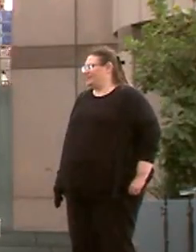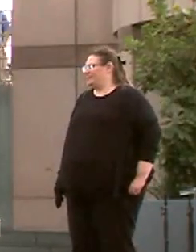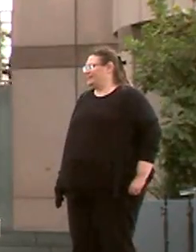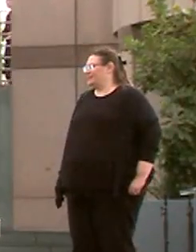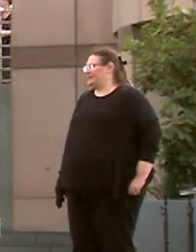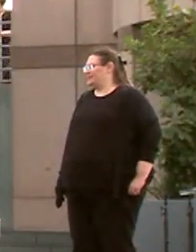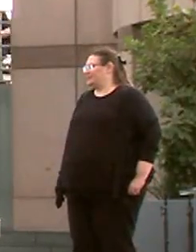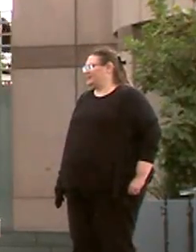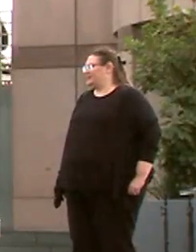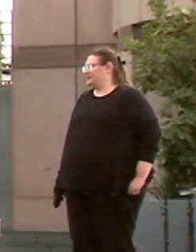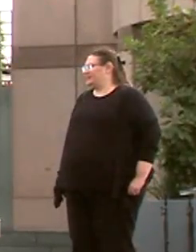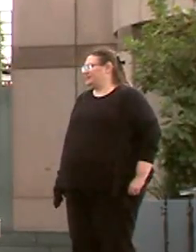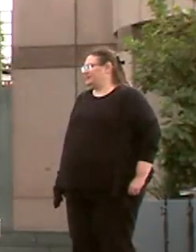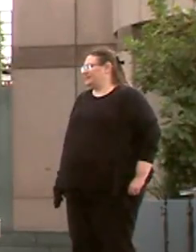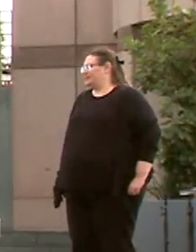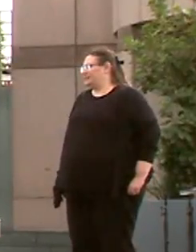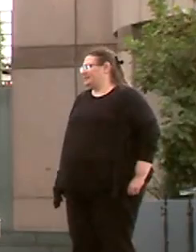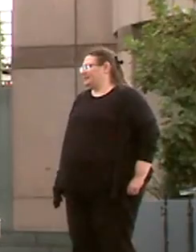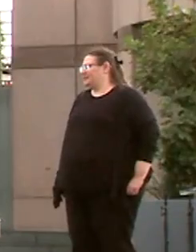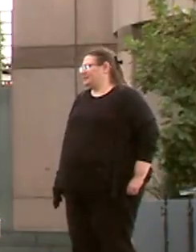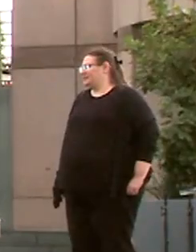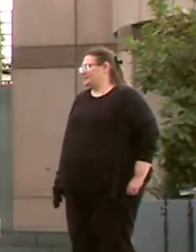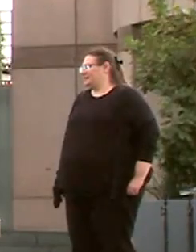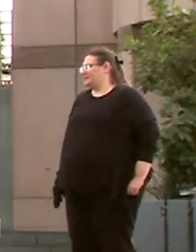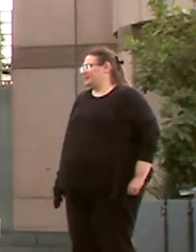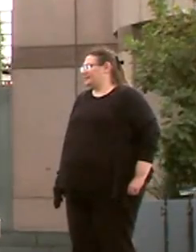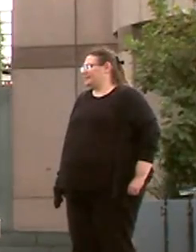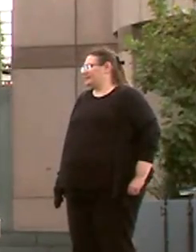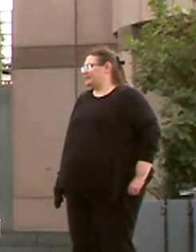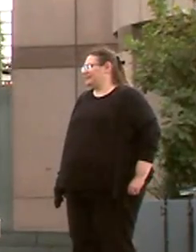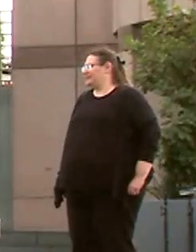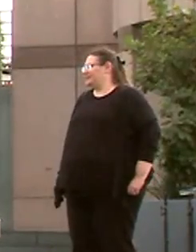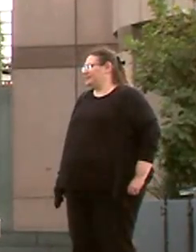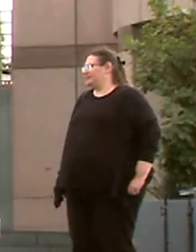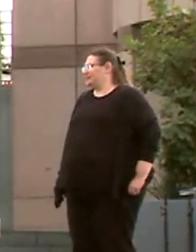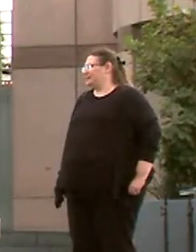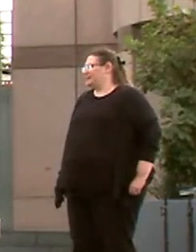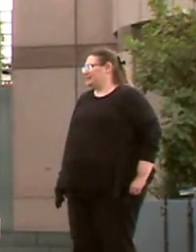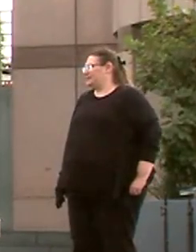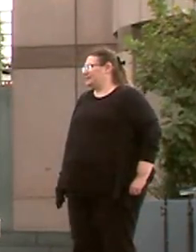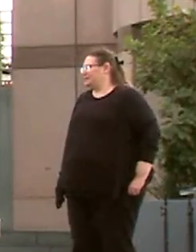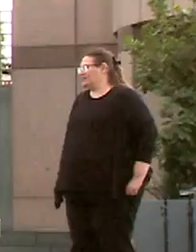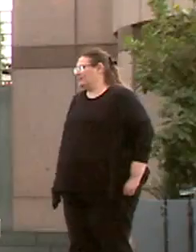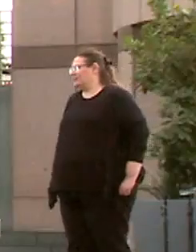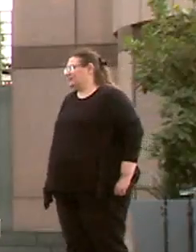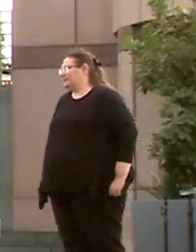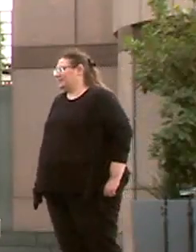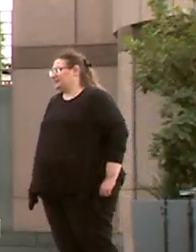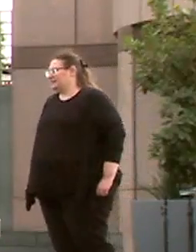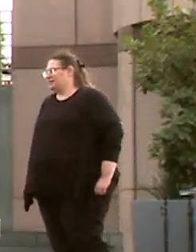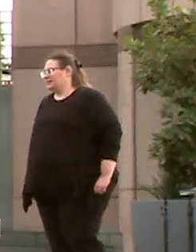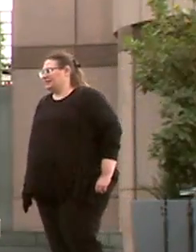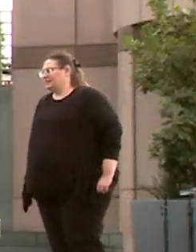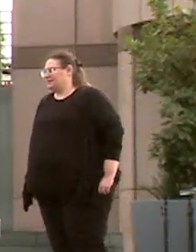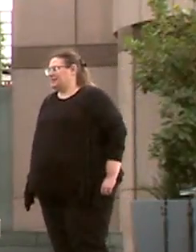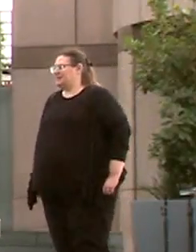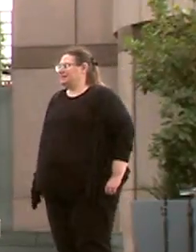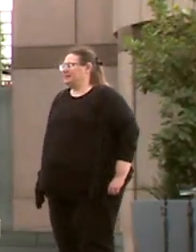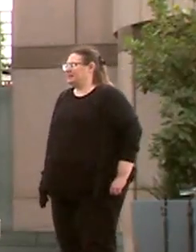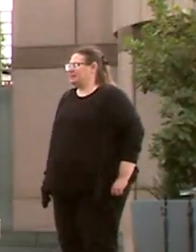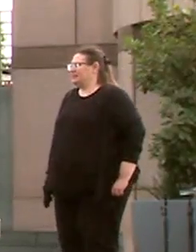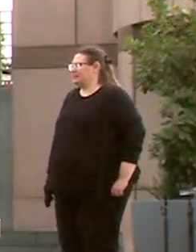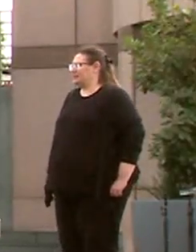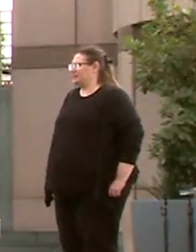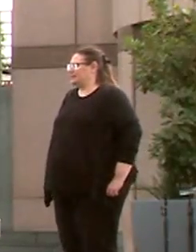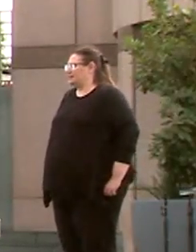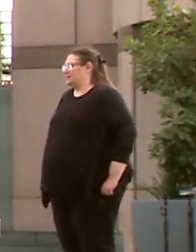who can see far is going to say, oh, that's limited. And I'm like, but can you not see the details of your own hand? So I think that the lack of